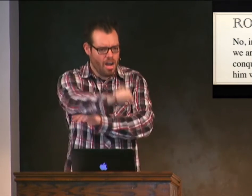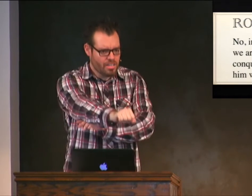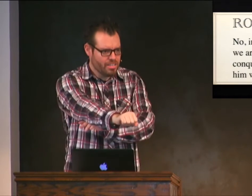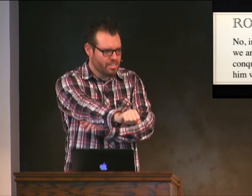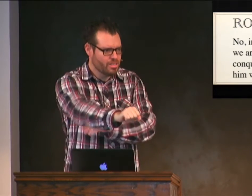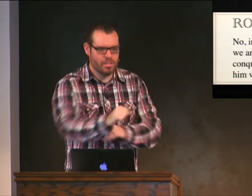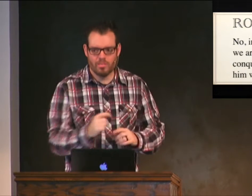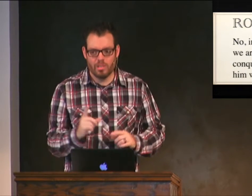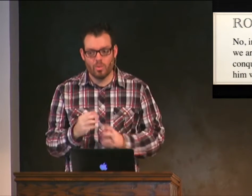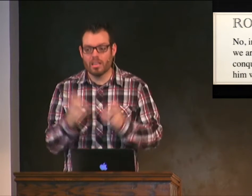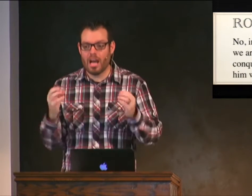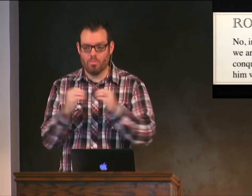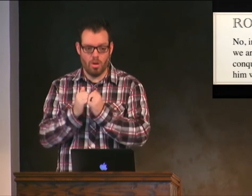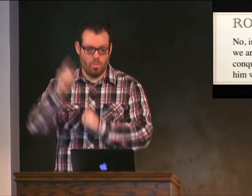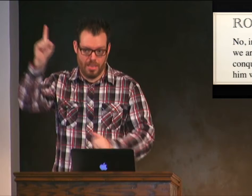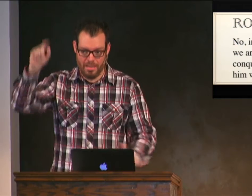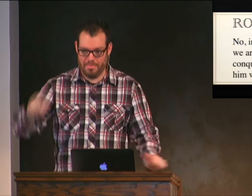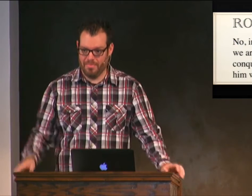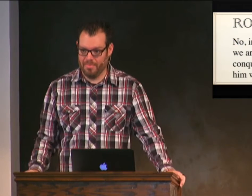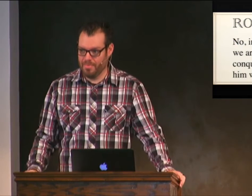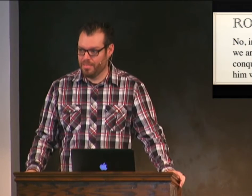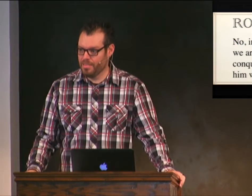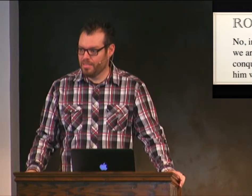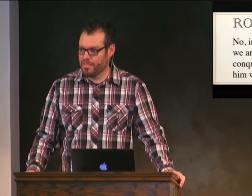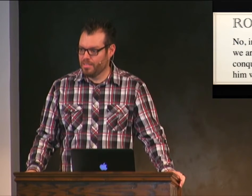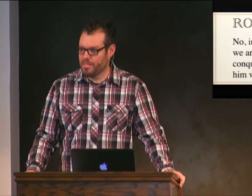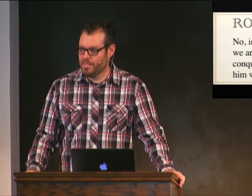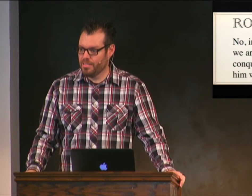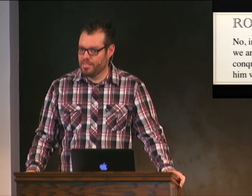When we conquer, we do a lot more with him.